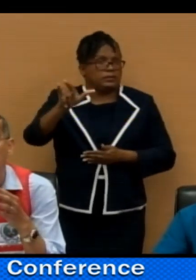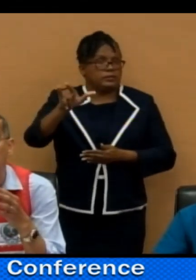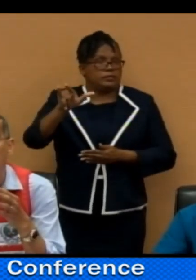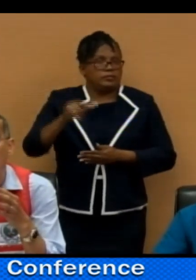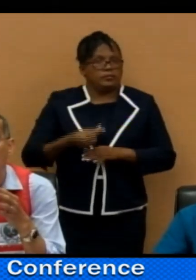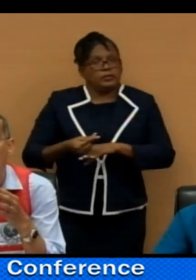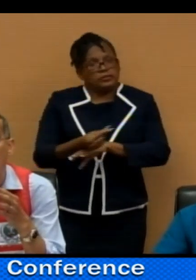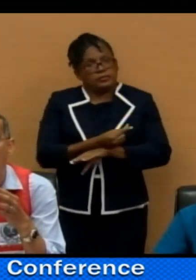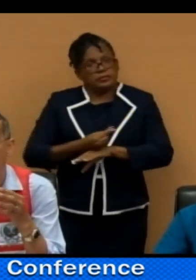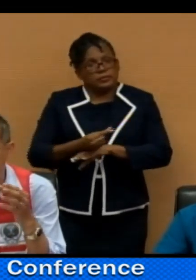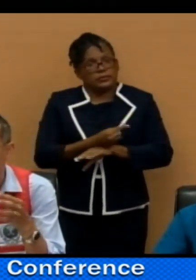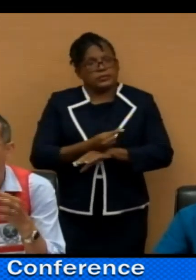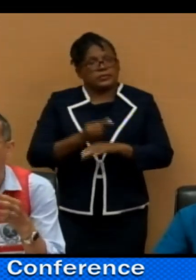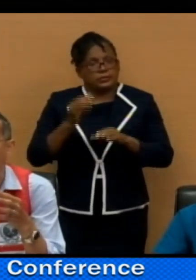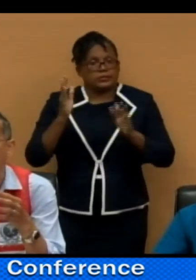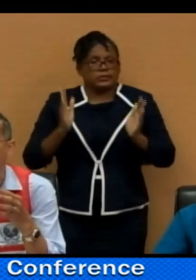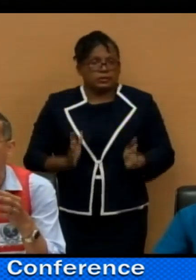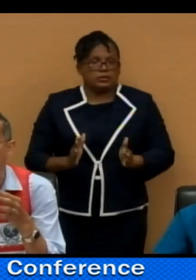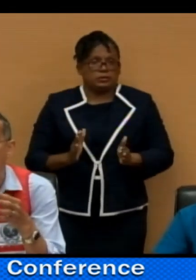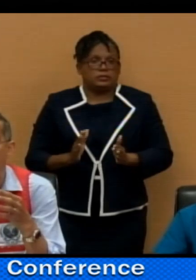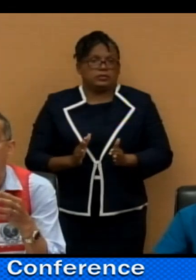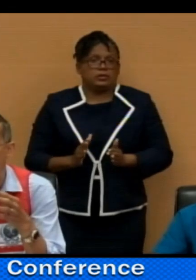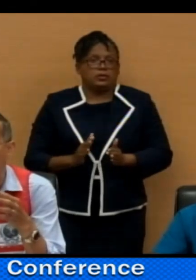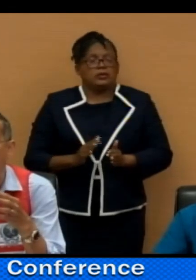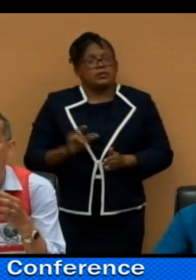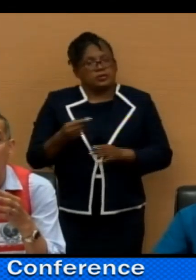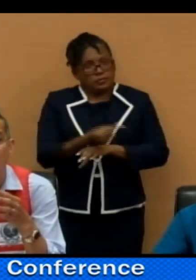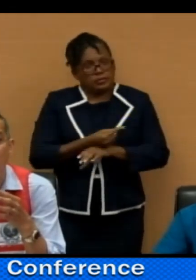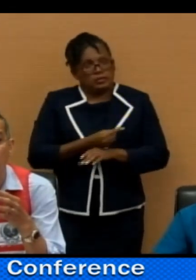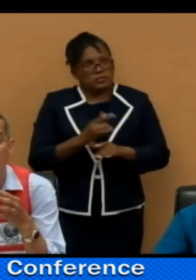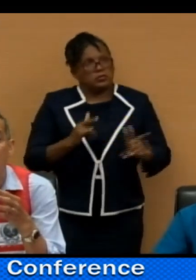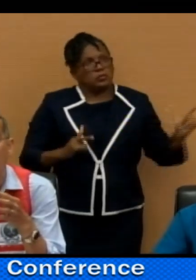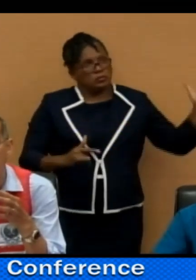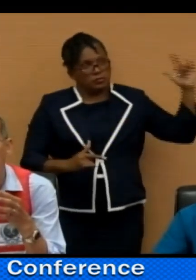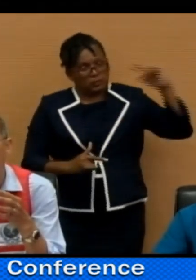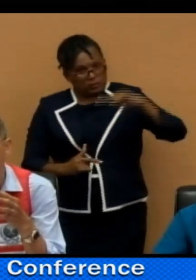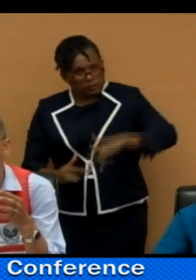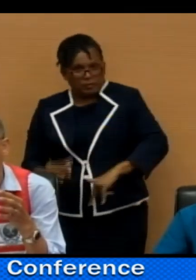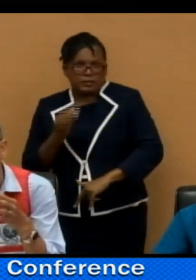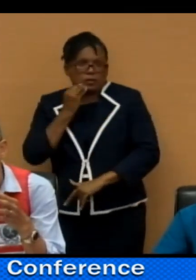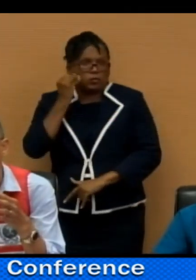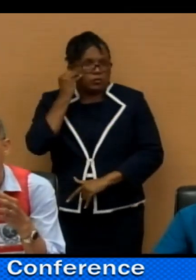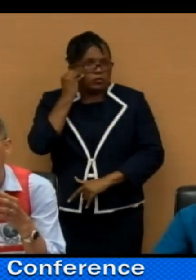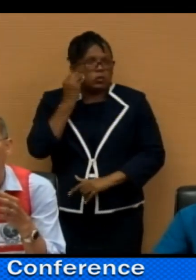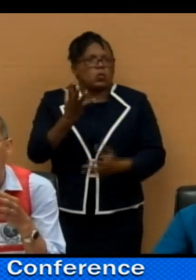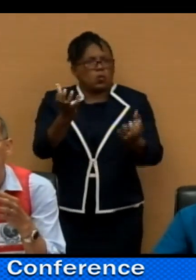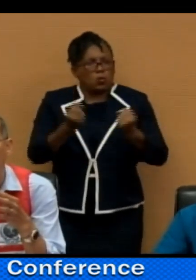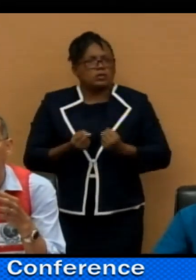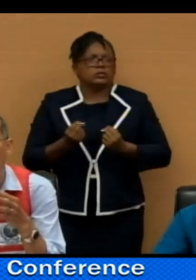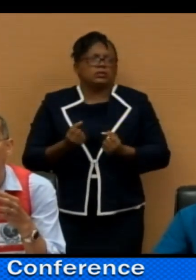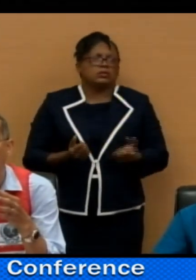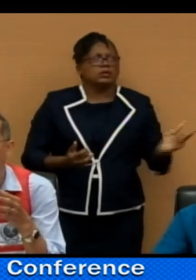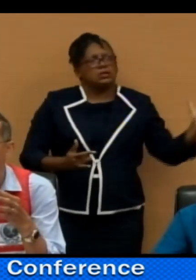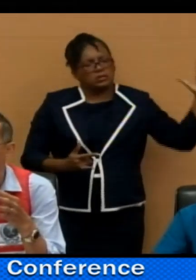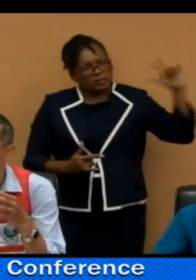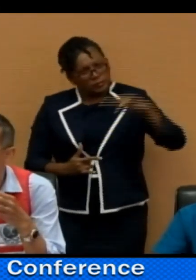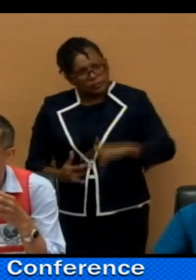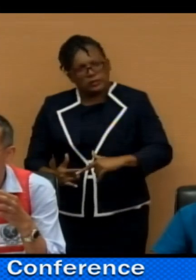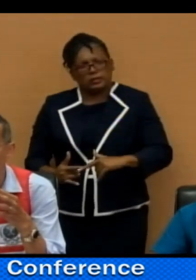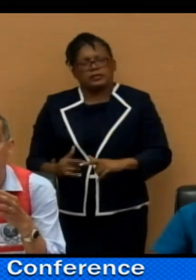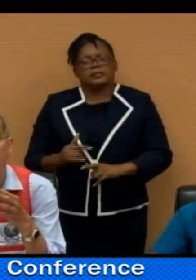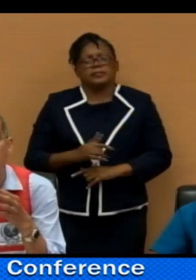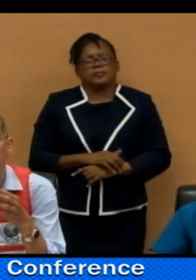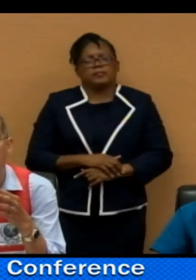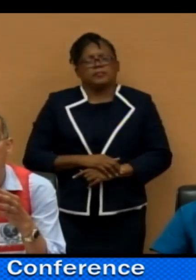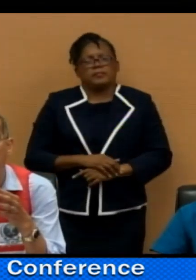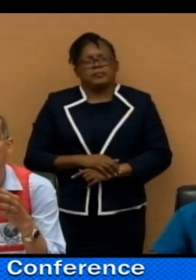Grenadians who live here and are coming home here to ride this storm out. So it is